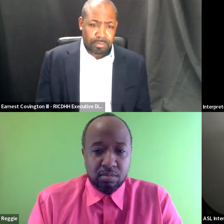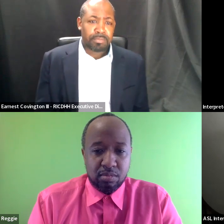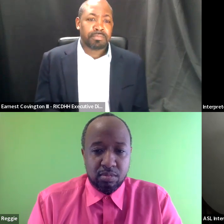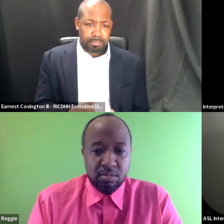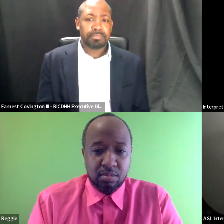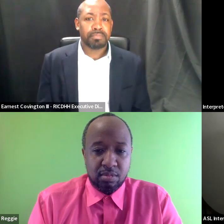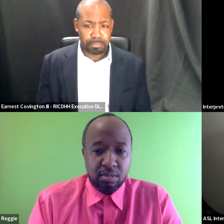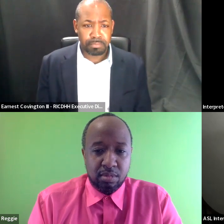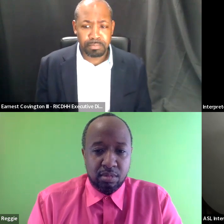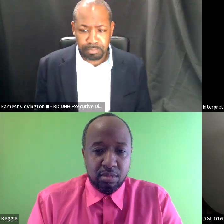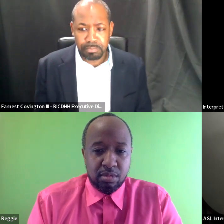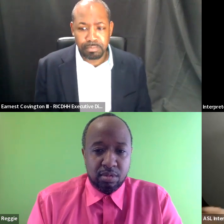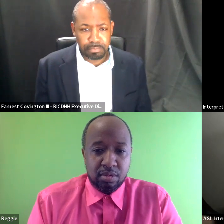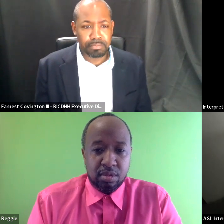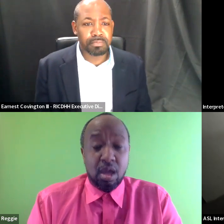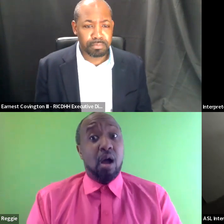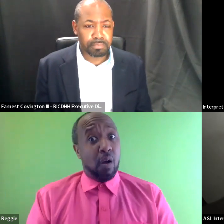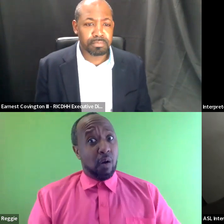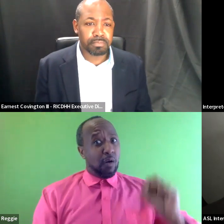and administrators.